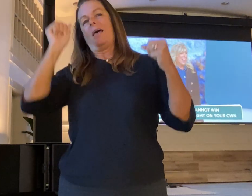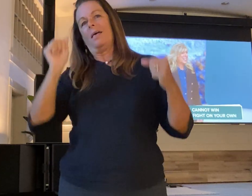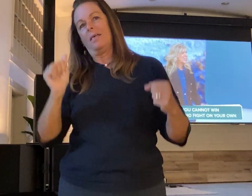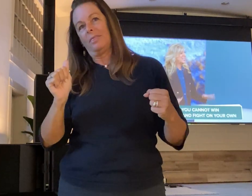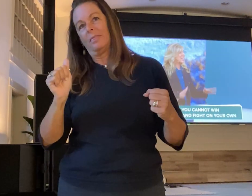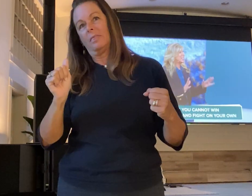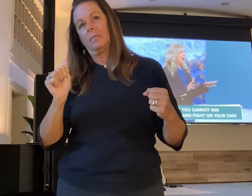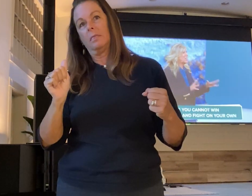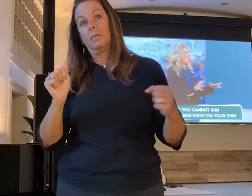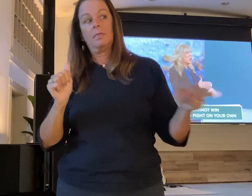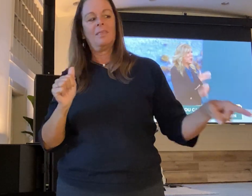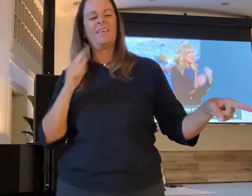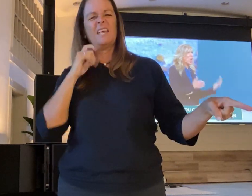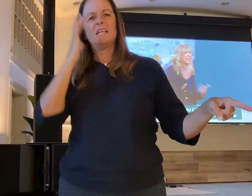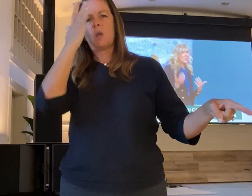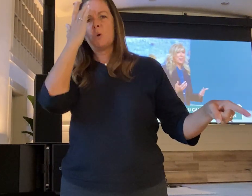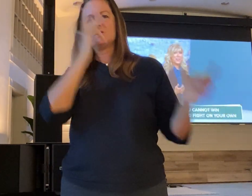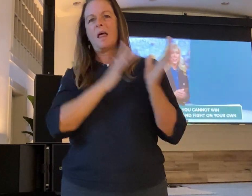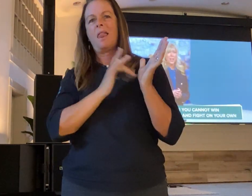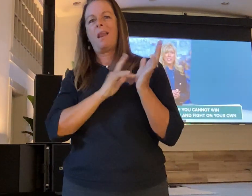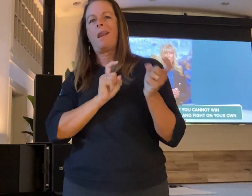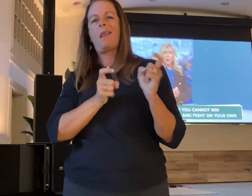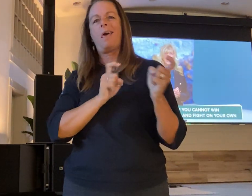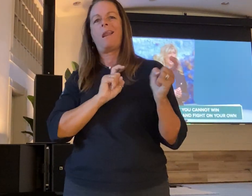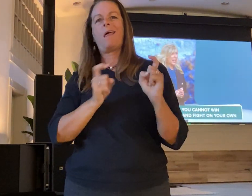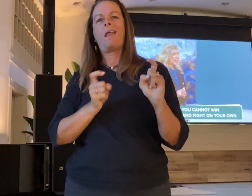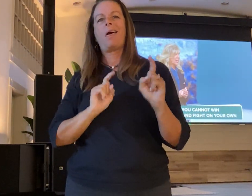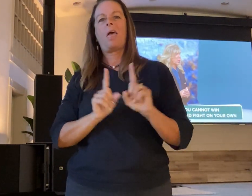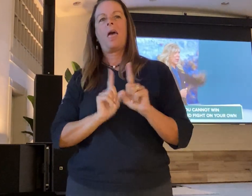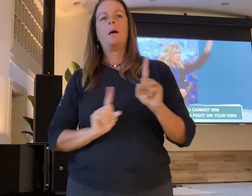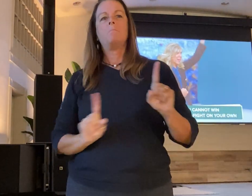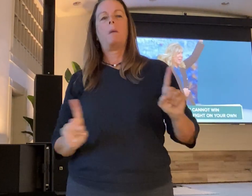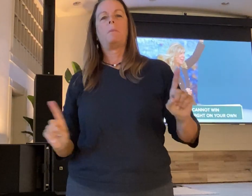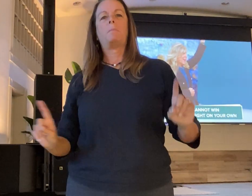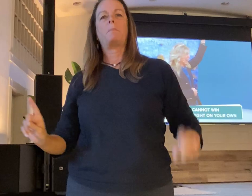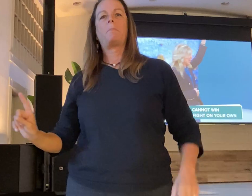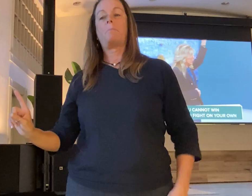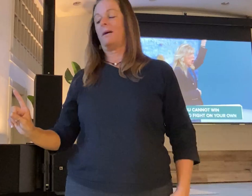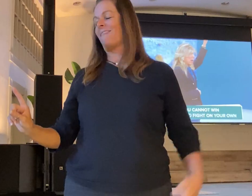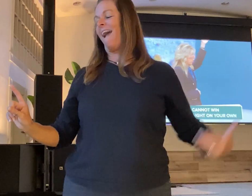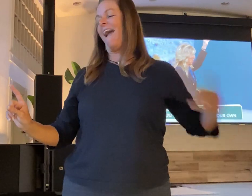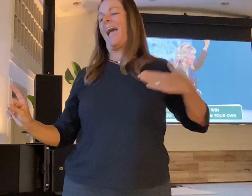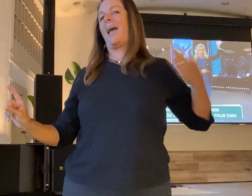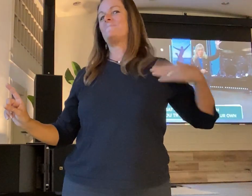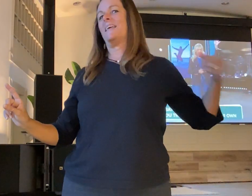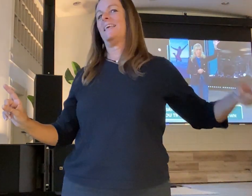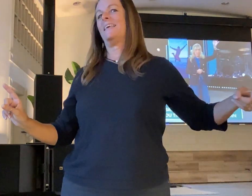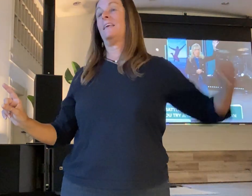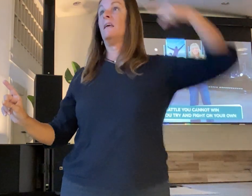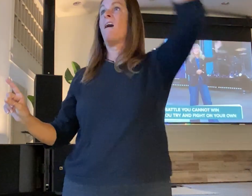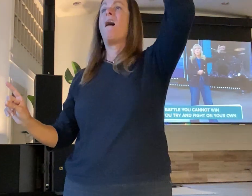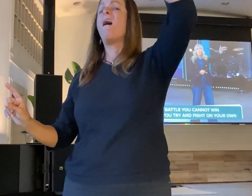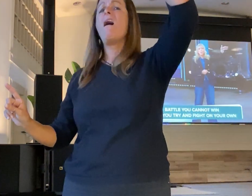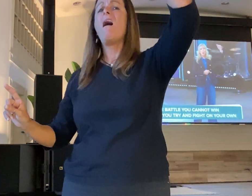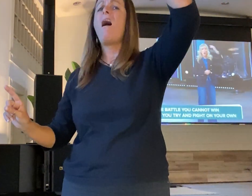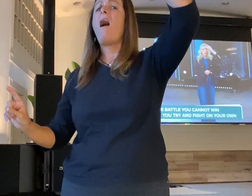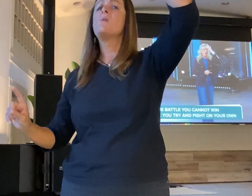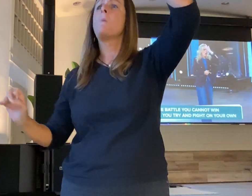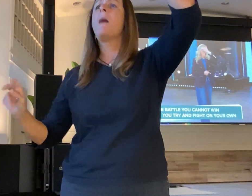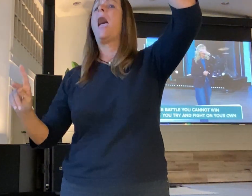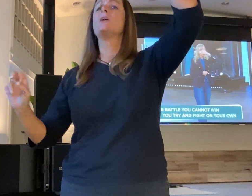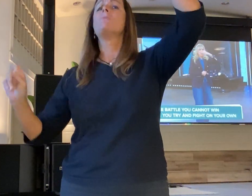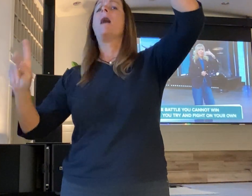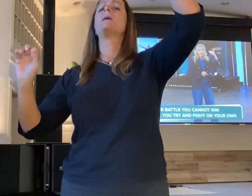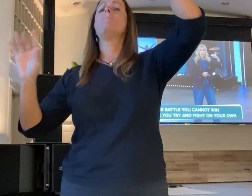own. And here's the deal, I know that when I'm talking about this, some of you are saying, you know, that's me. Like, you know that one that's going on. But some of